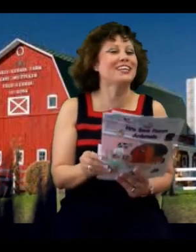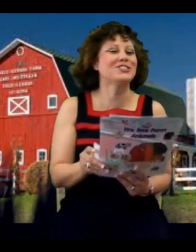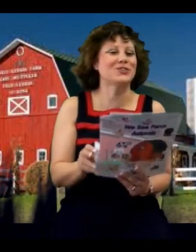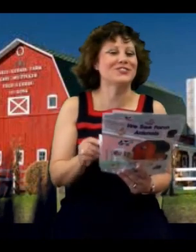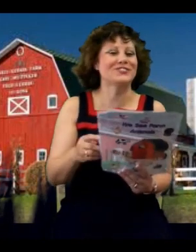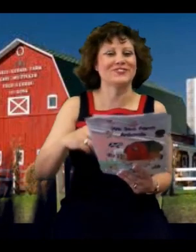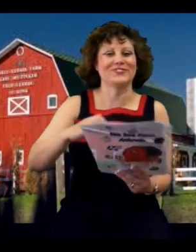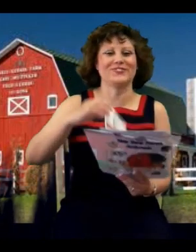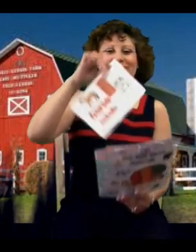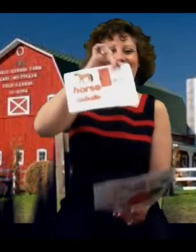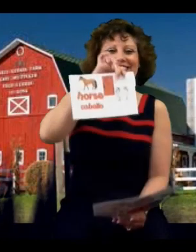caballo.